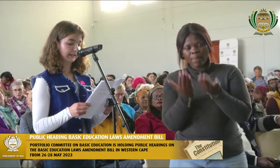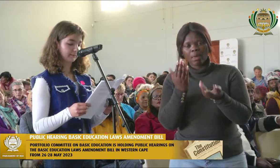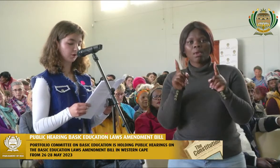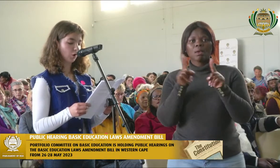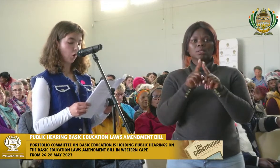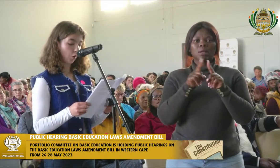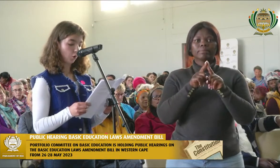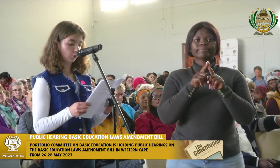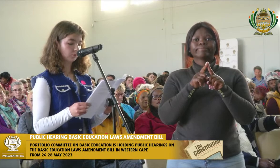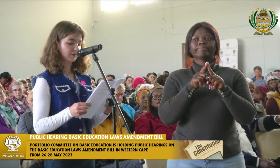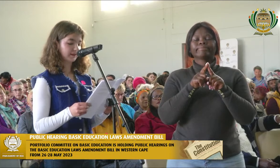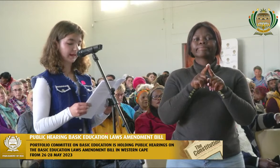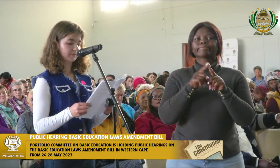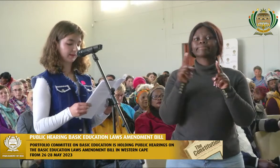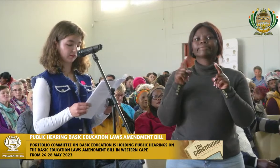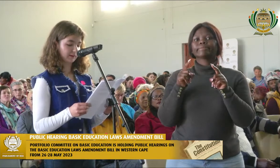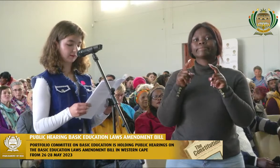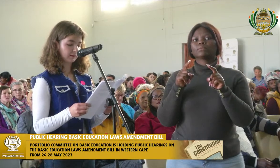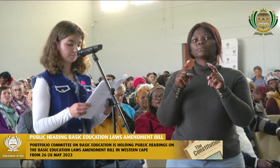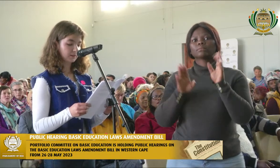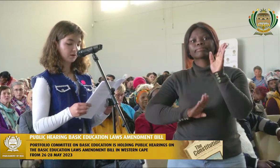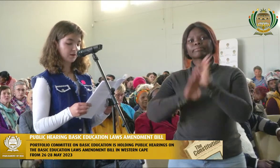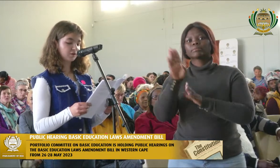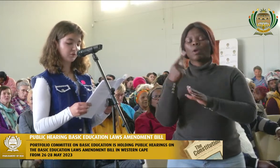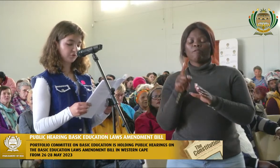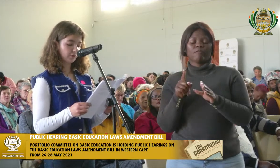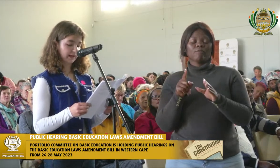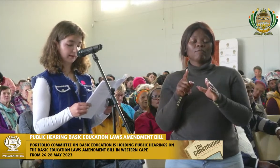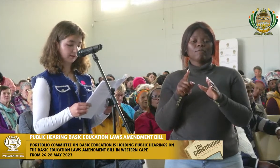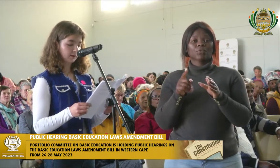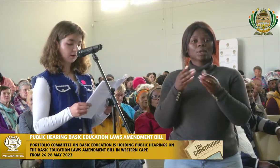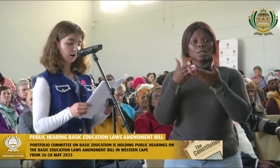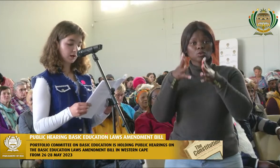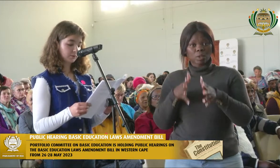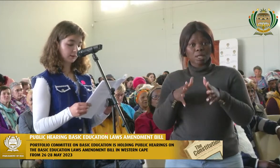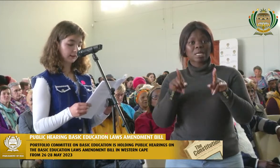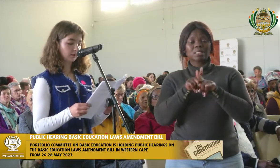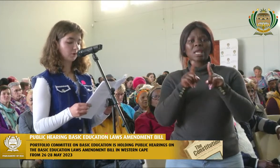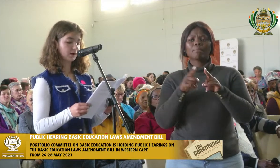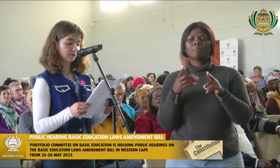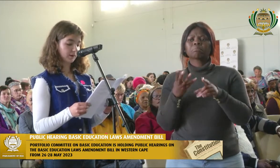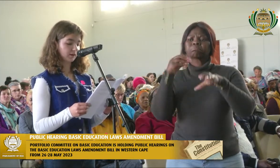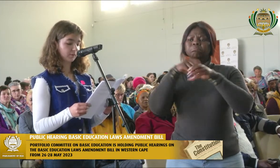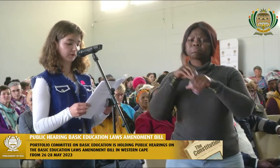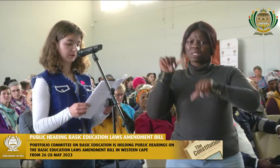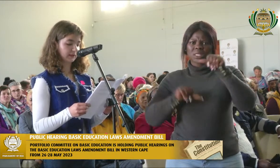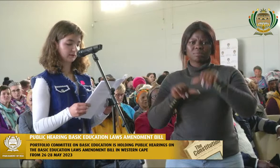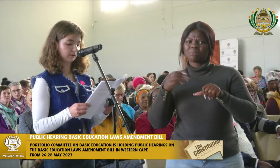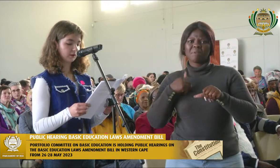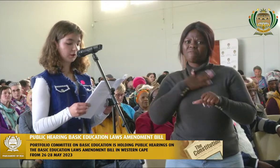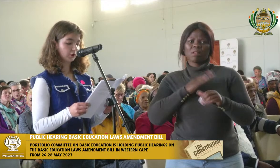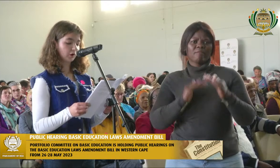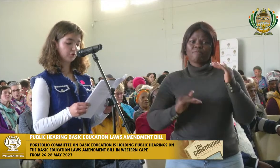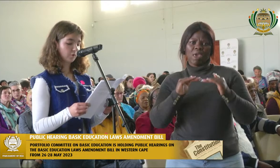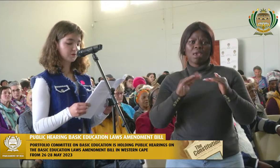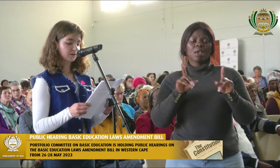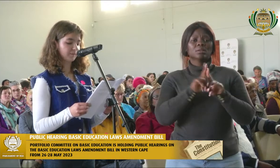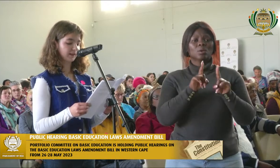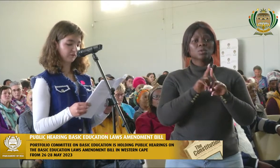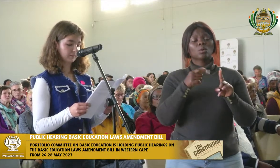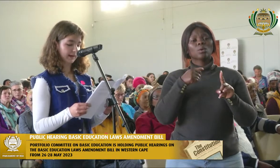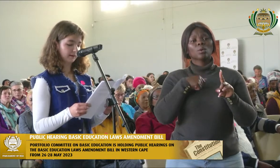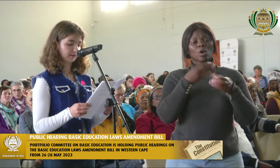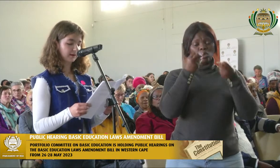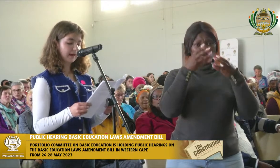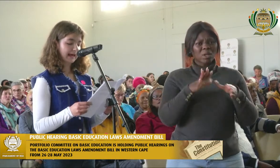disparate curriculums or with the same assessments. This would force us, hardworking, responsible students, to conform to